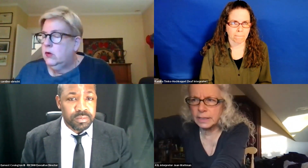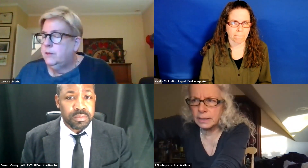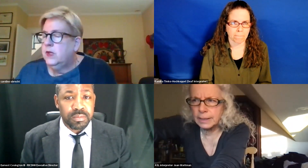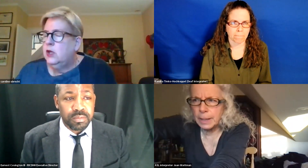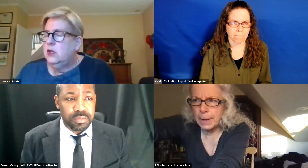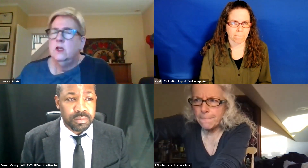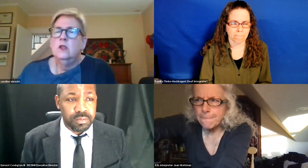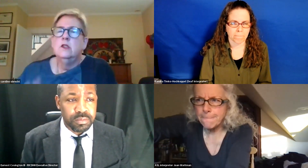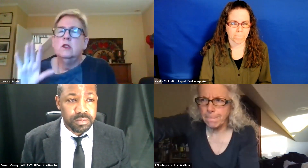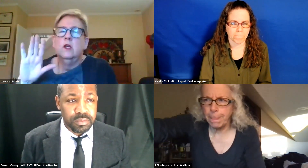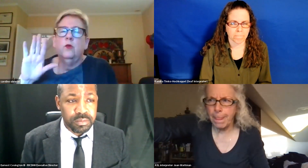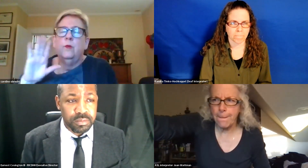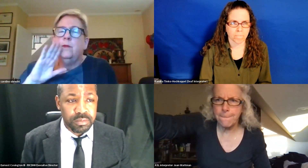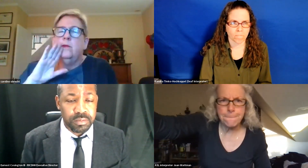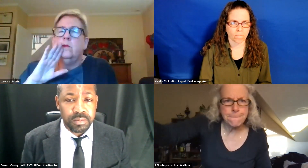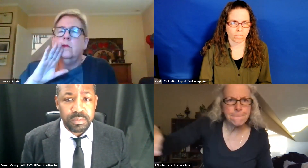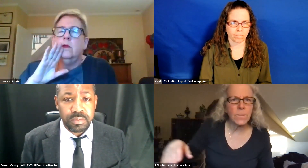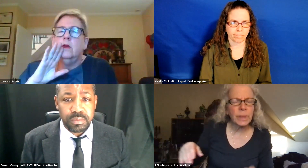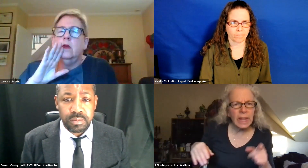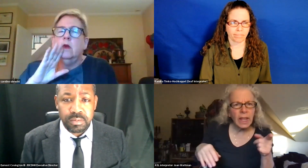what. So,